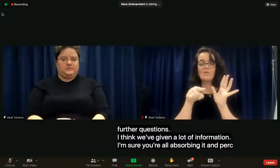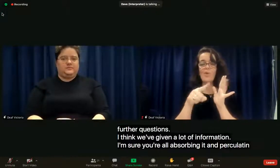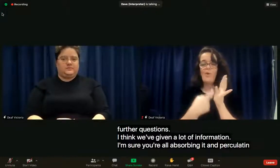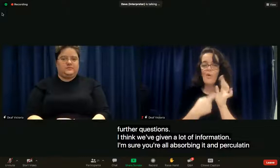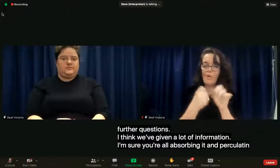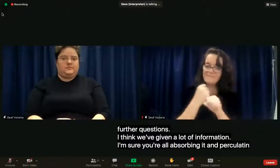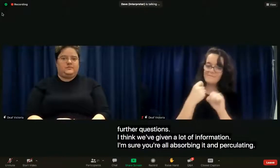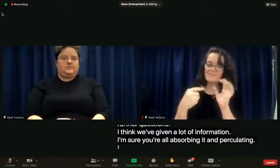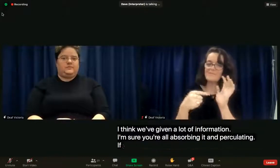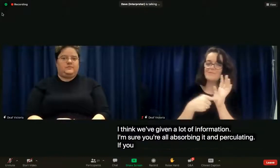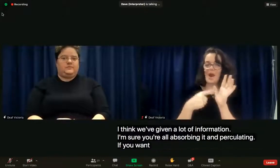which is